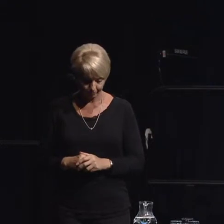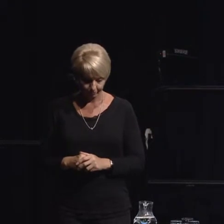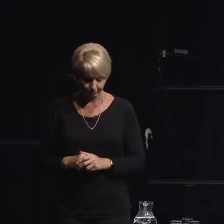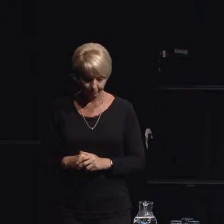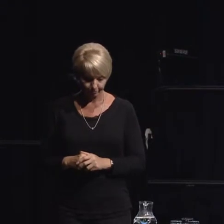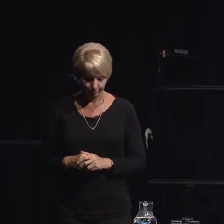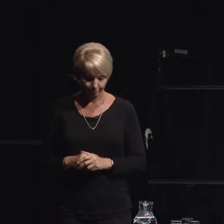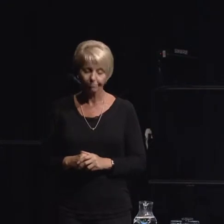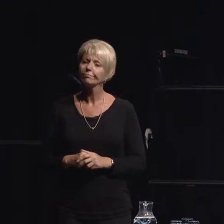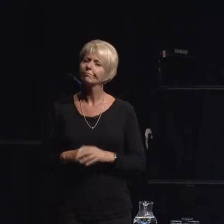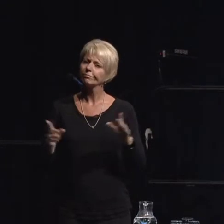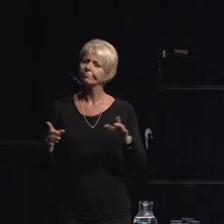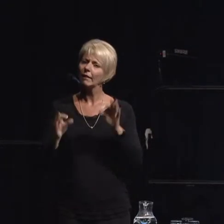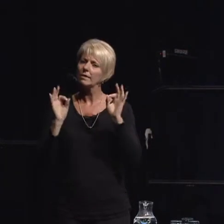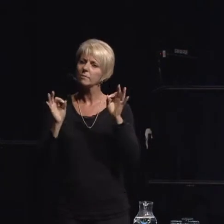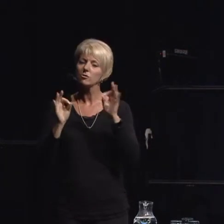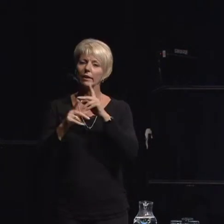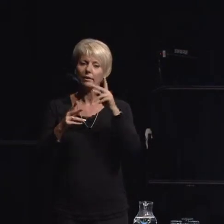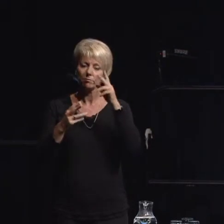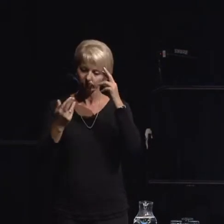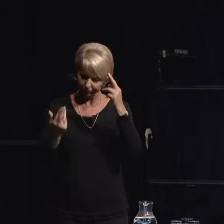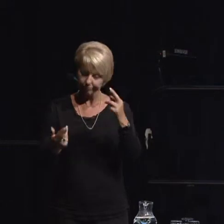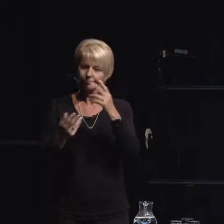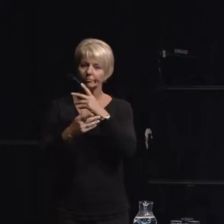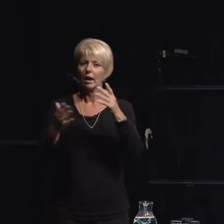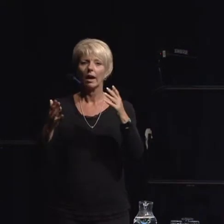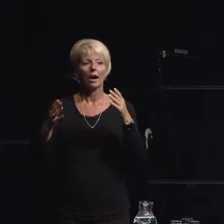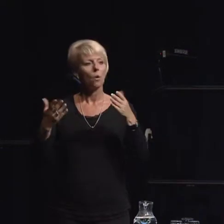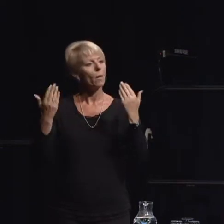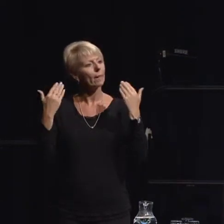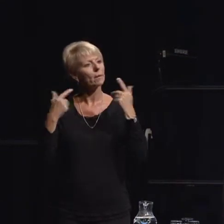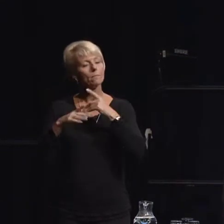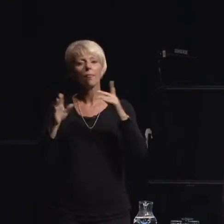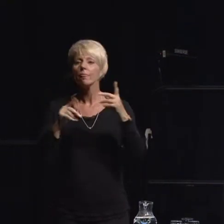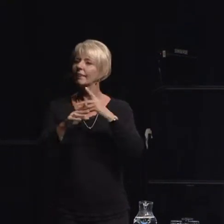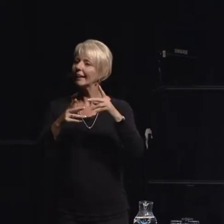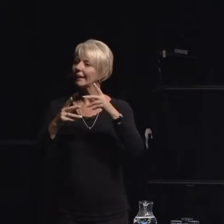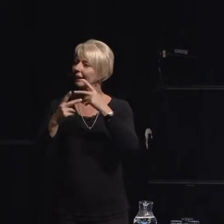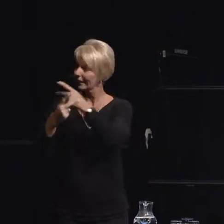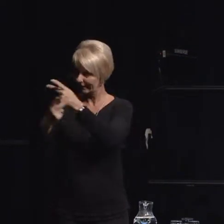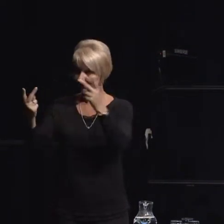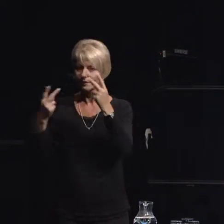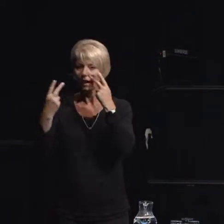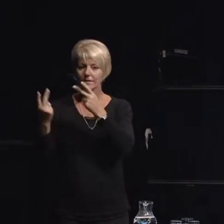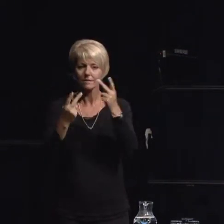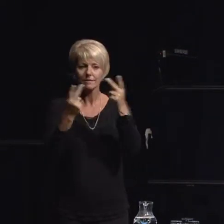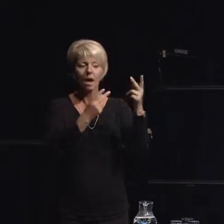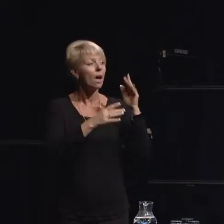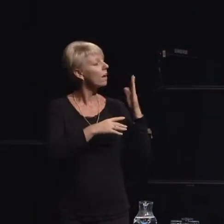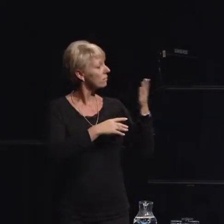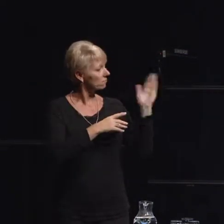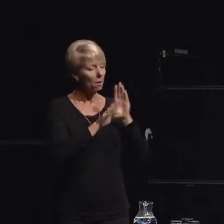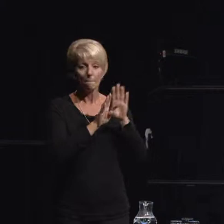I would particularly like to acknowledge the special guests, the chairman of my board, Warren Tapp, other board